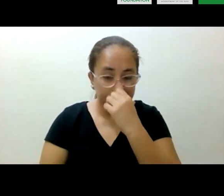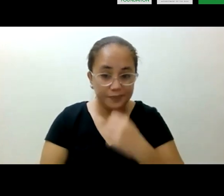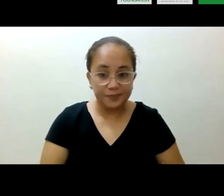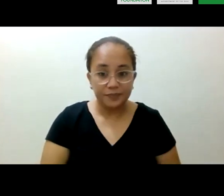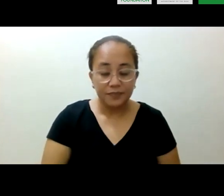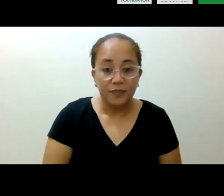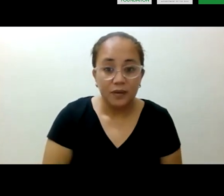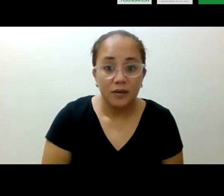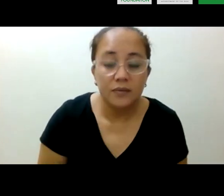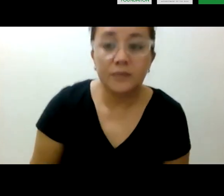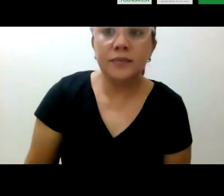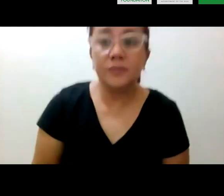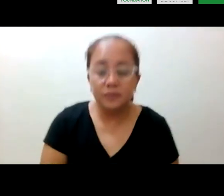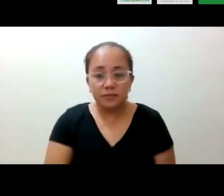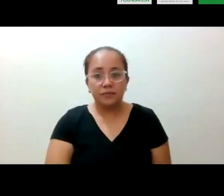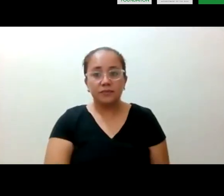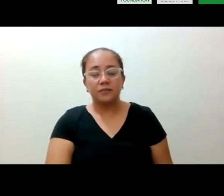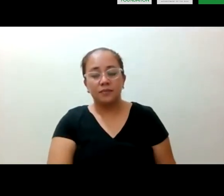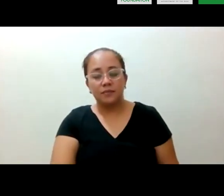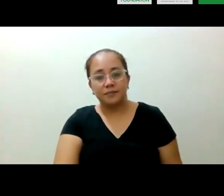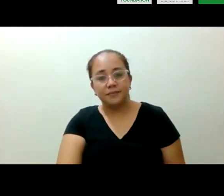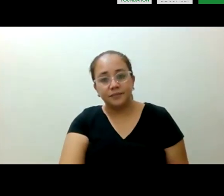Peeps is asking, who's group 7?